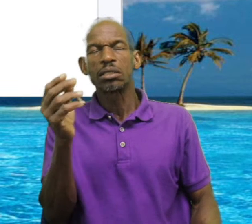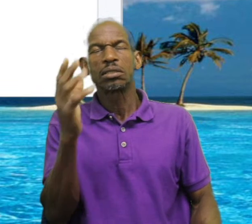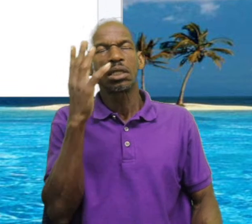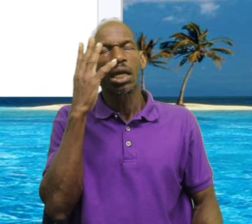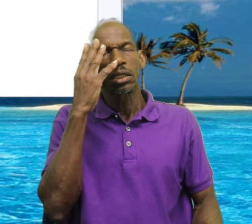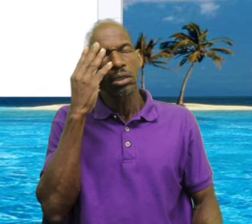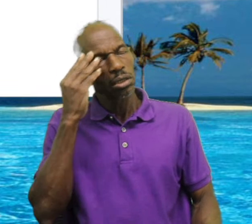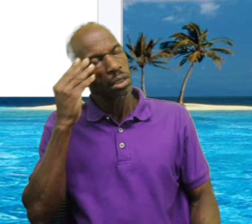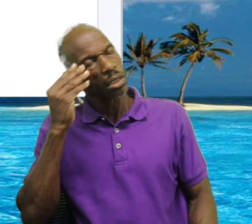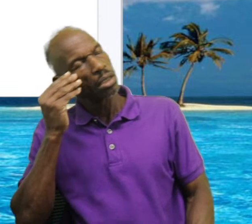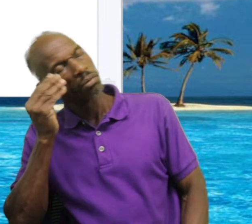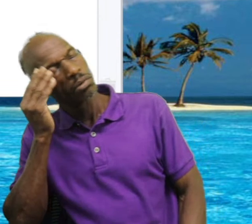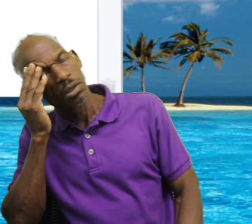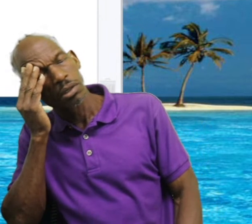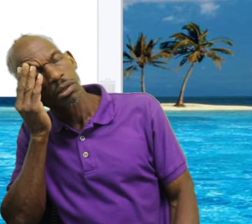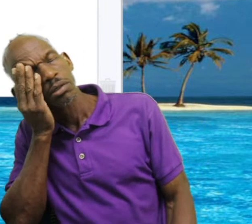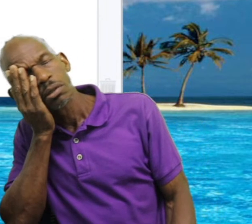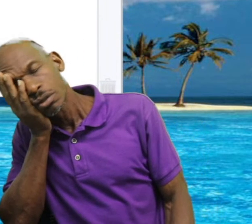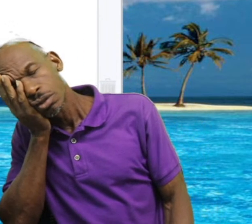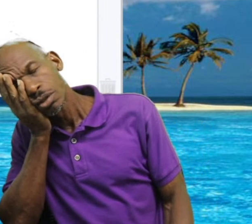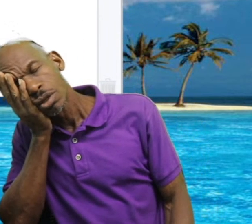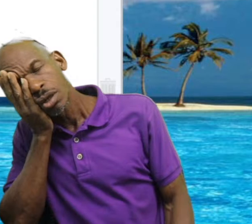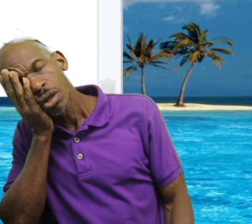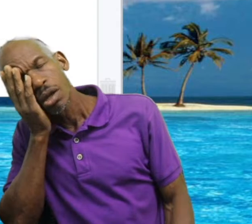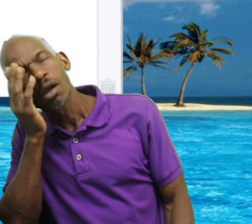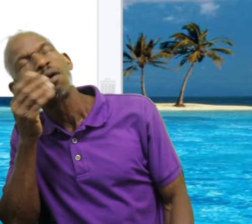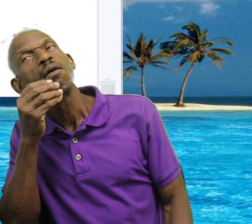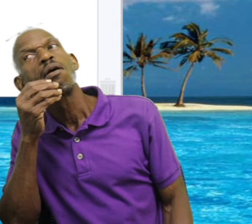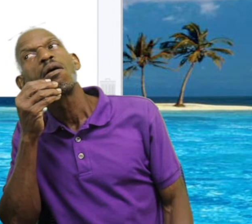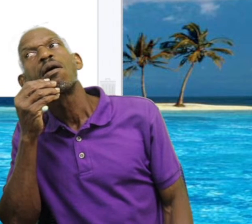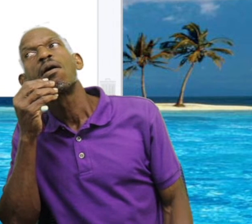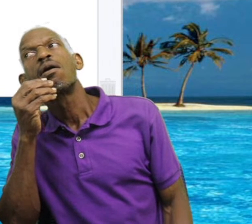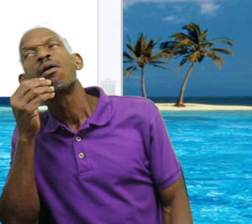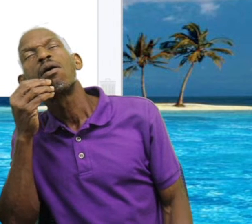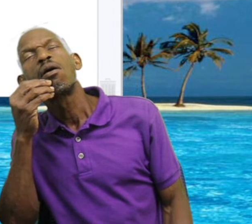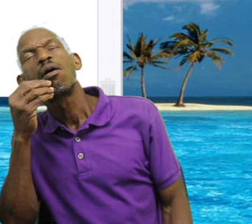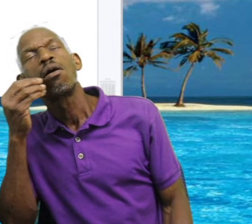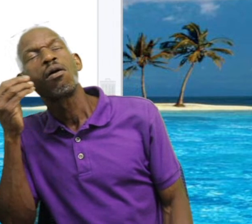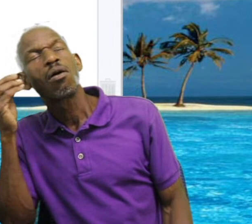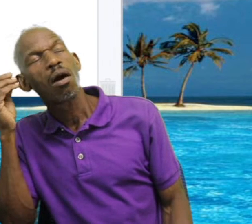Jane and sleeping, sorry.